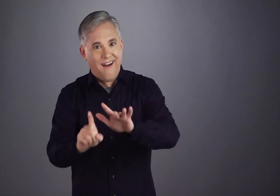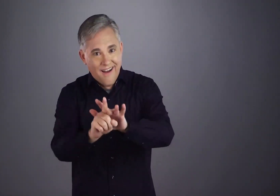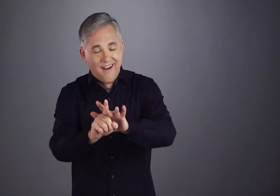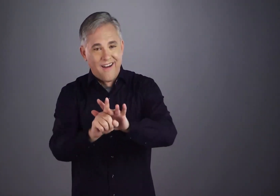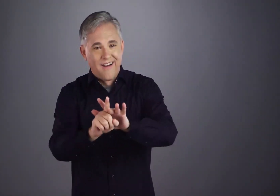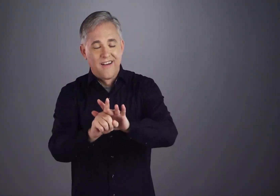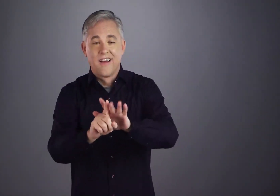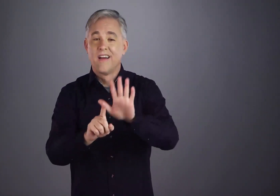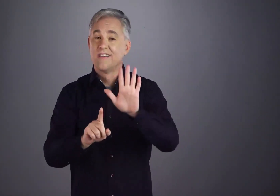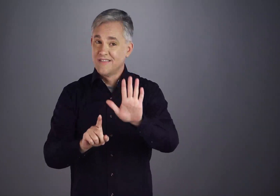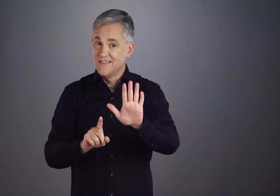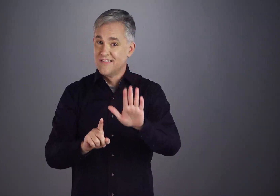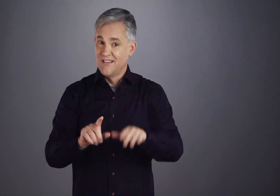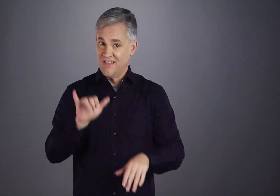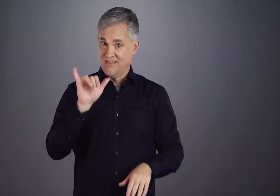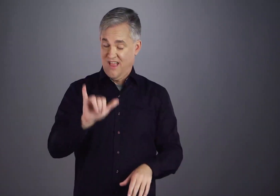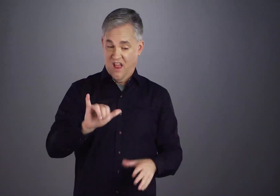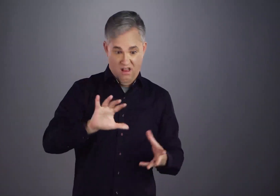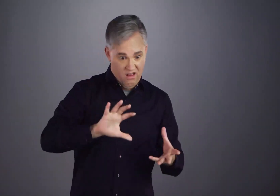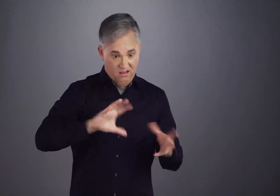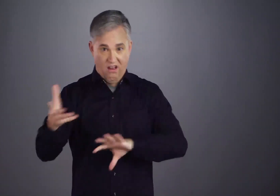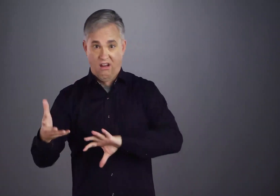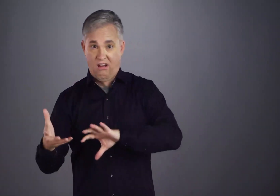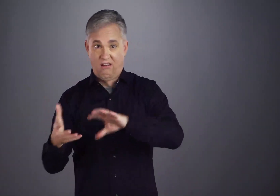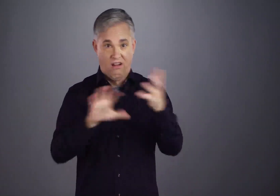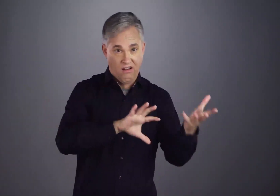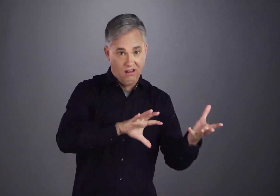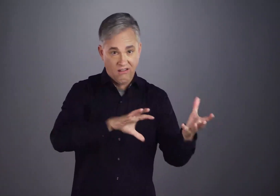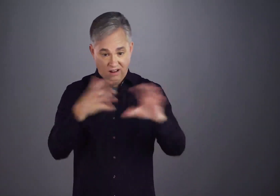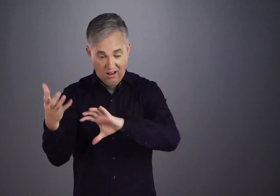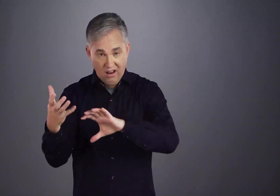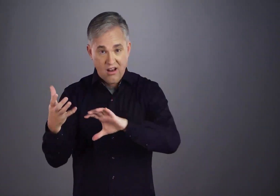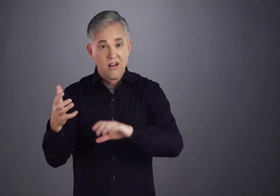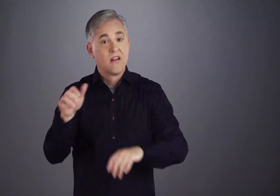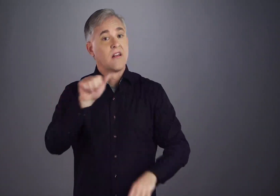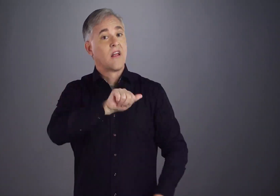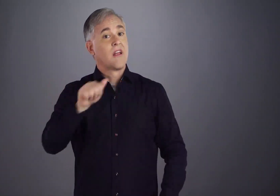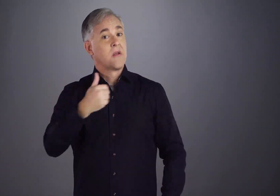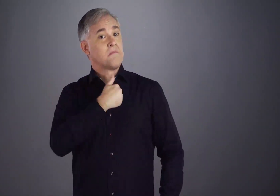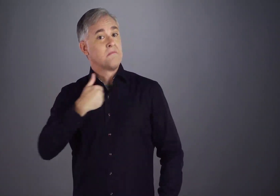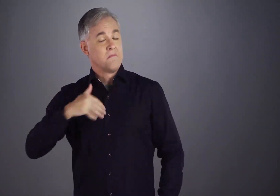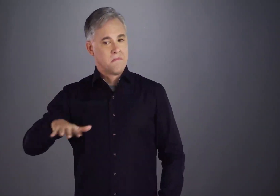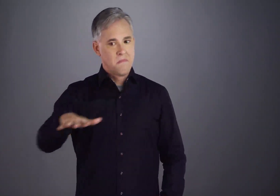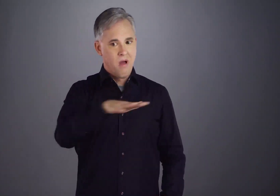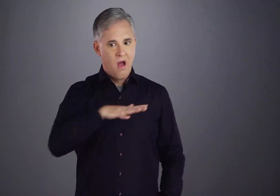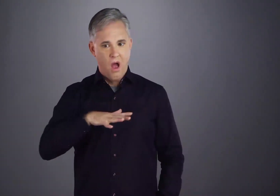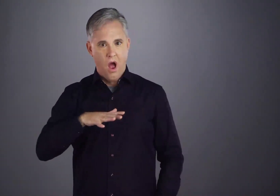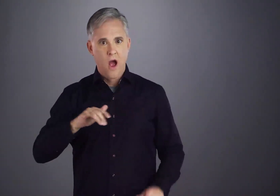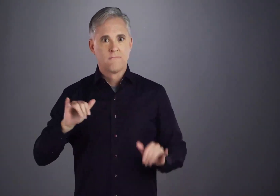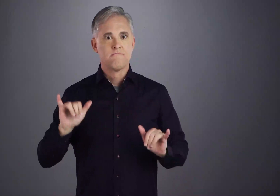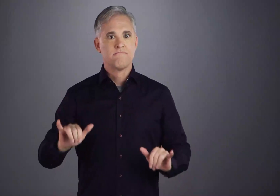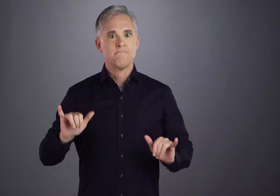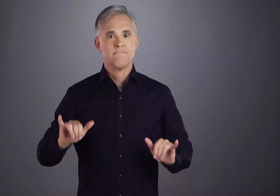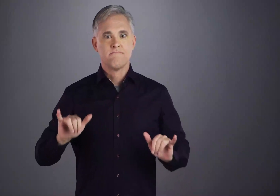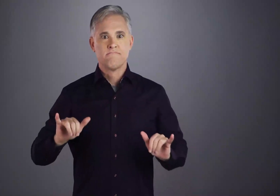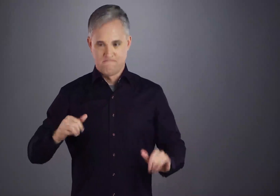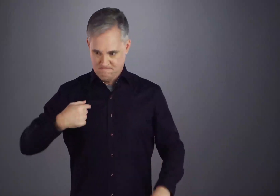But out of this frightening and at first disrupting experience, the conviction grew that AAs had to hang together or